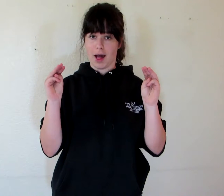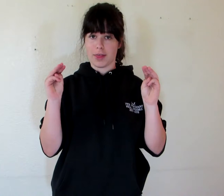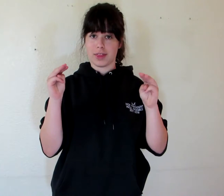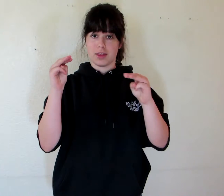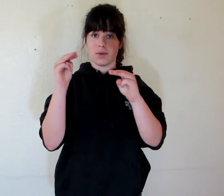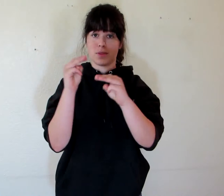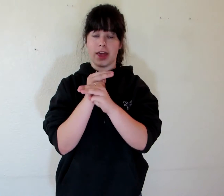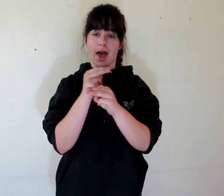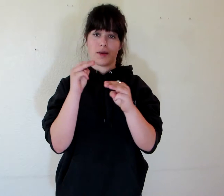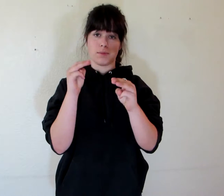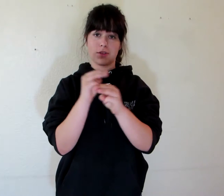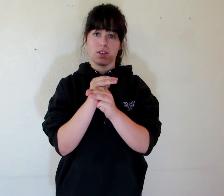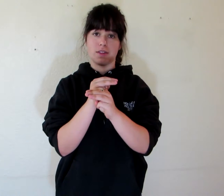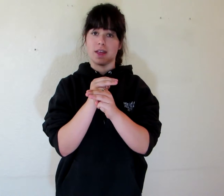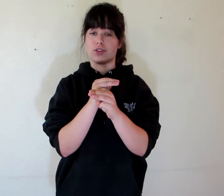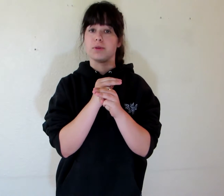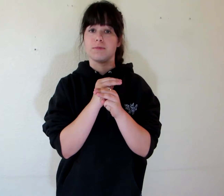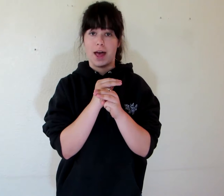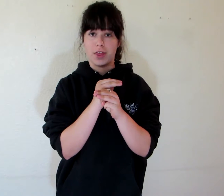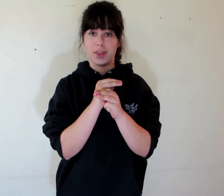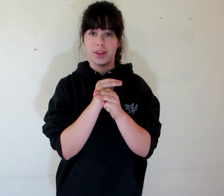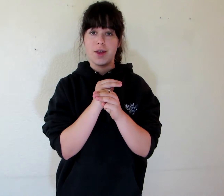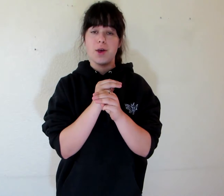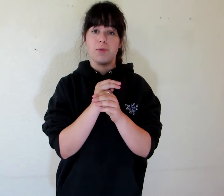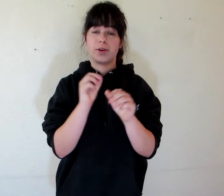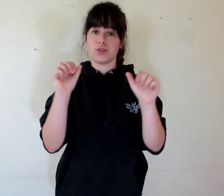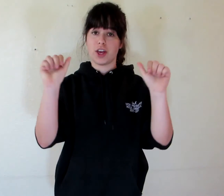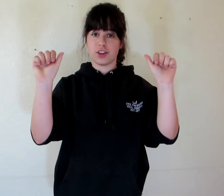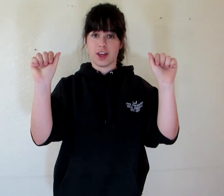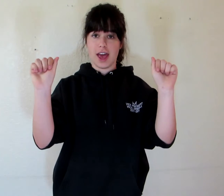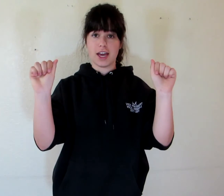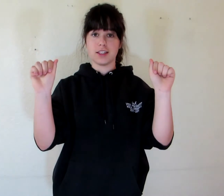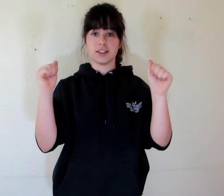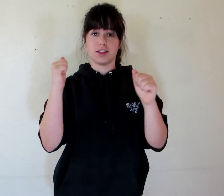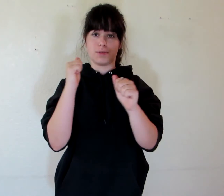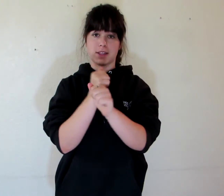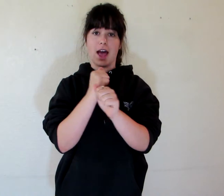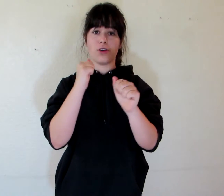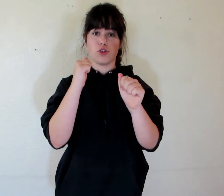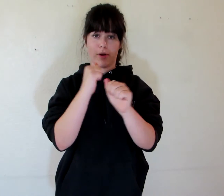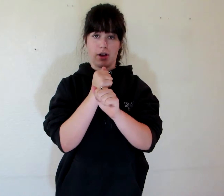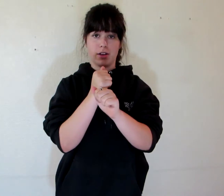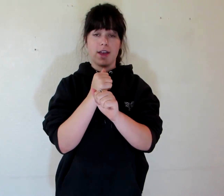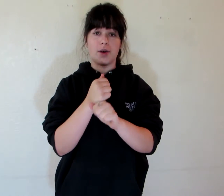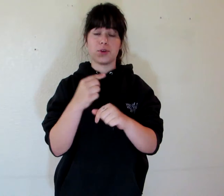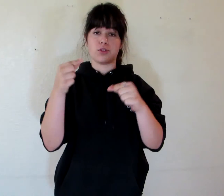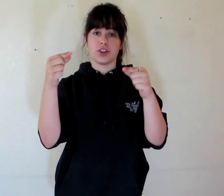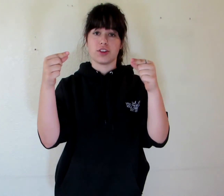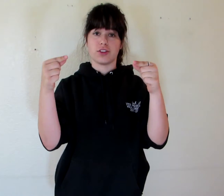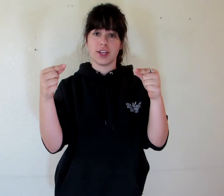math with the M's, that just means math. But when you change it to A's, this means algebra. And when you change it to